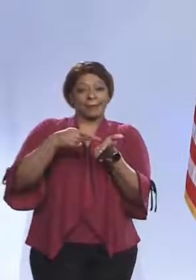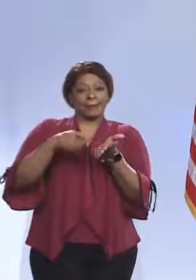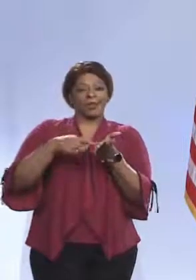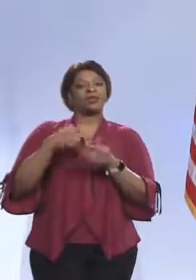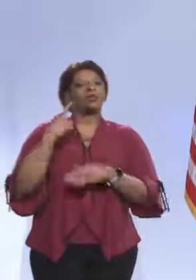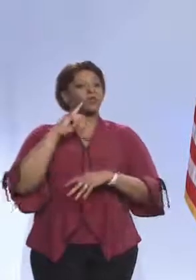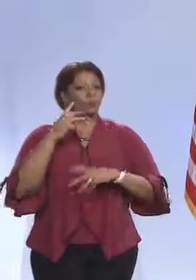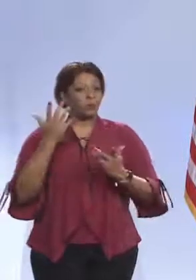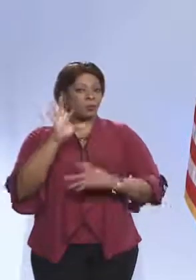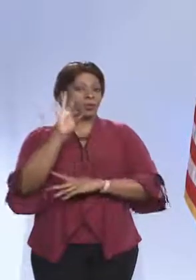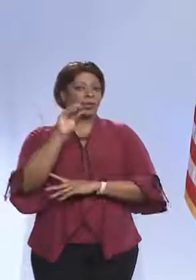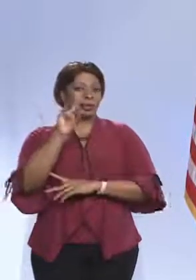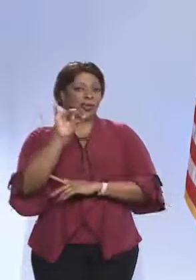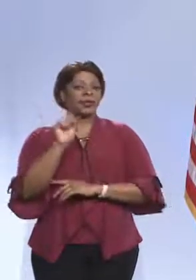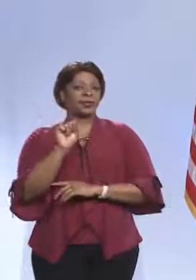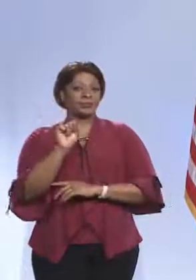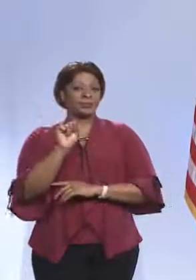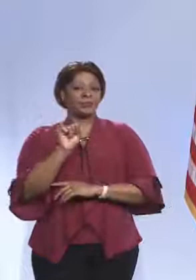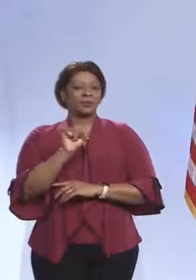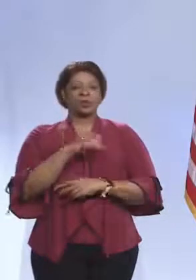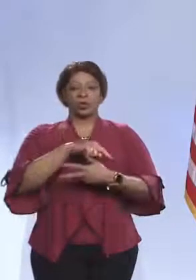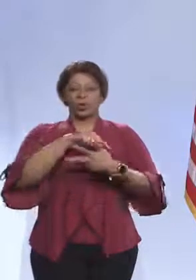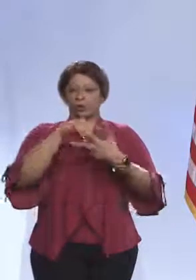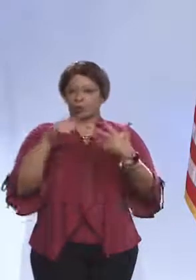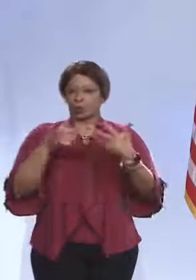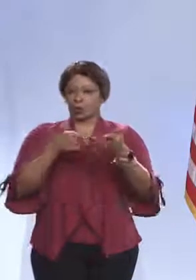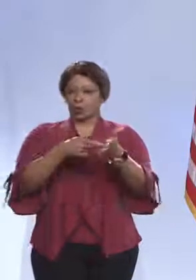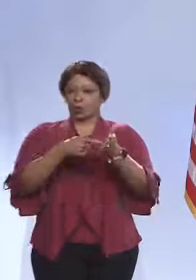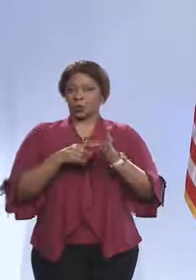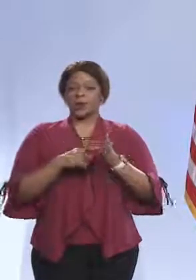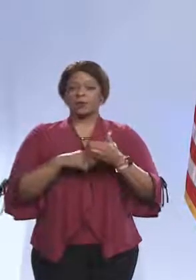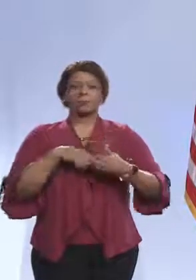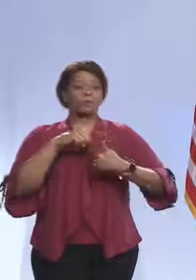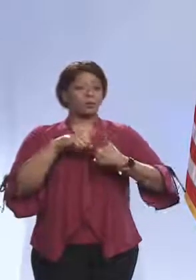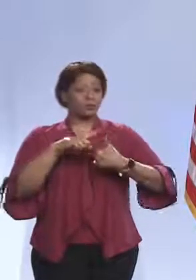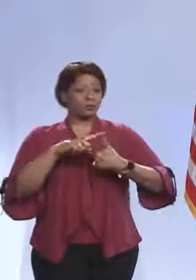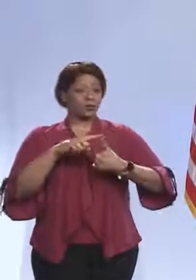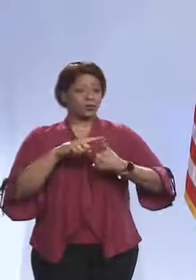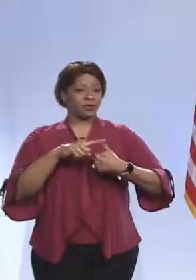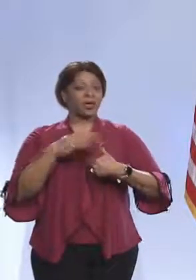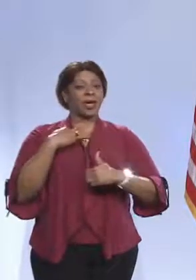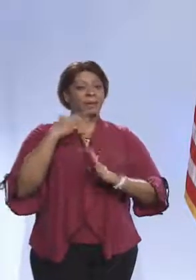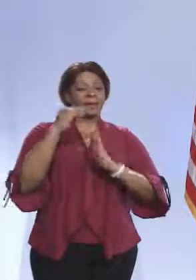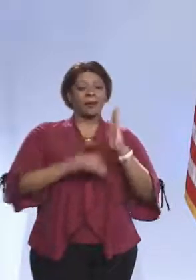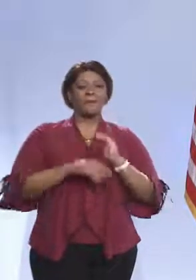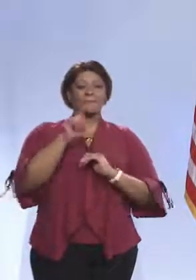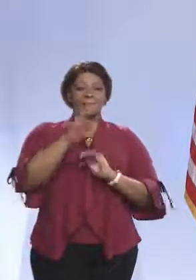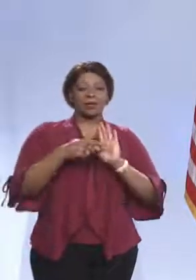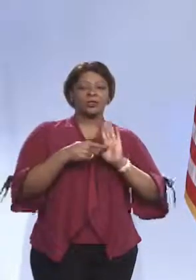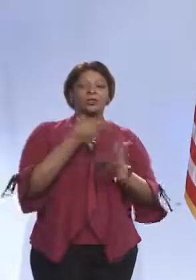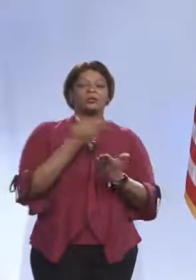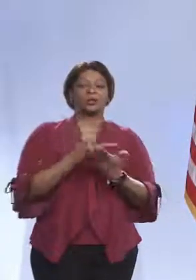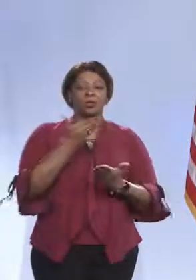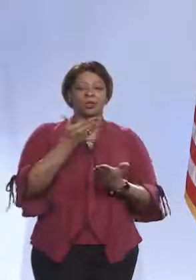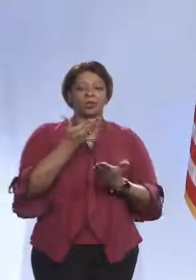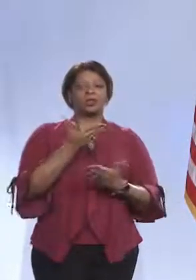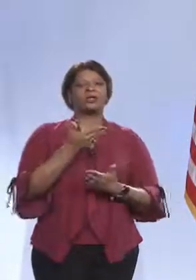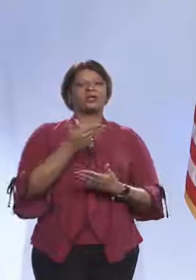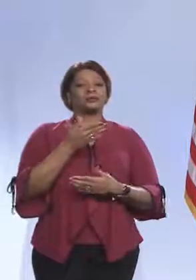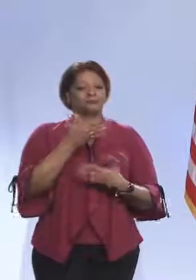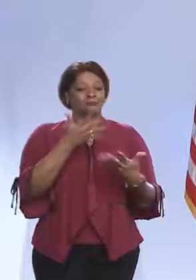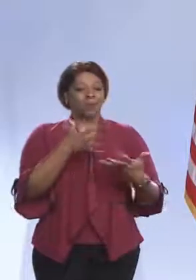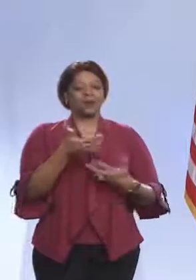90 days. There are 3 criteria. Number 1, first, applicants must show proof of being